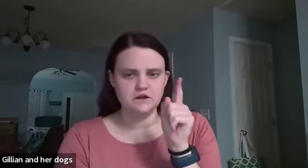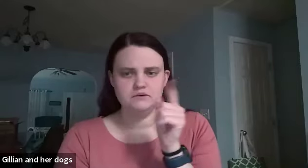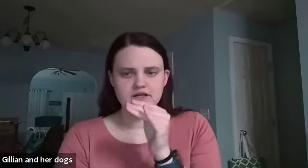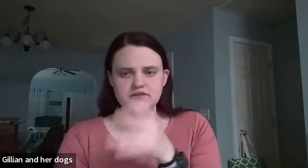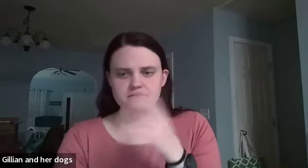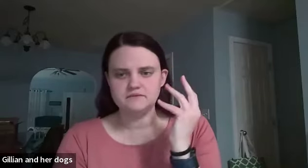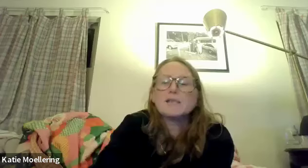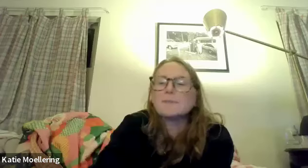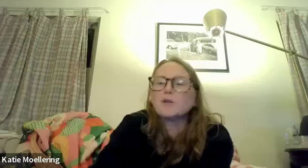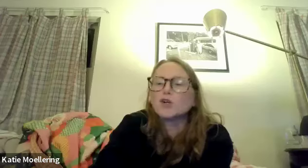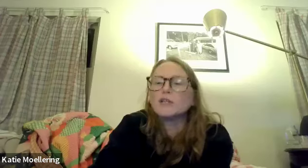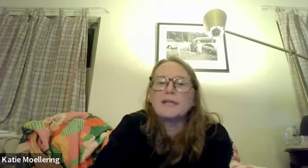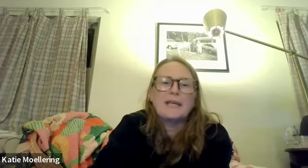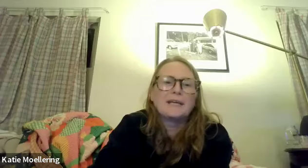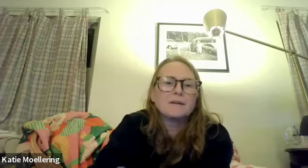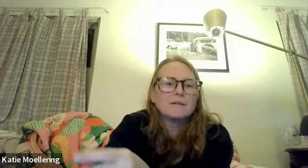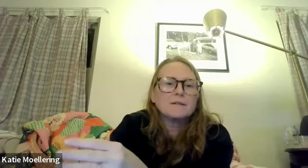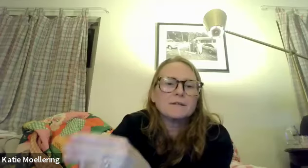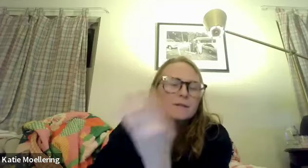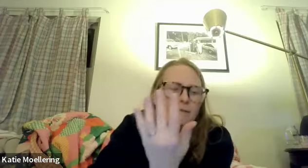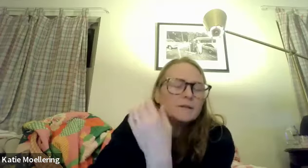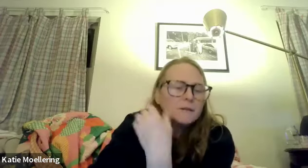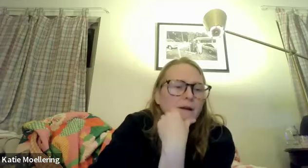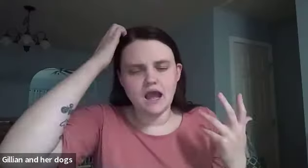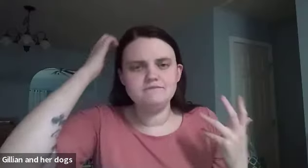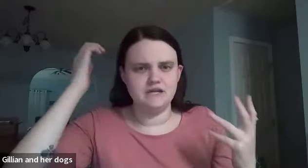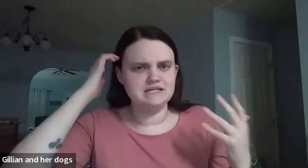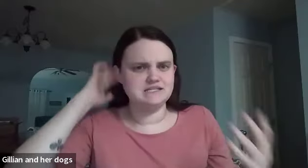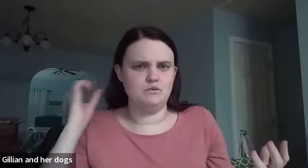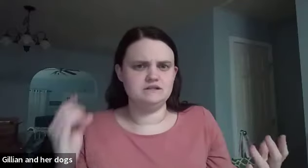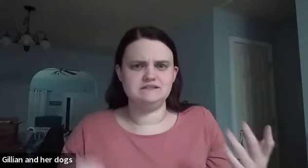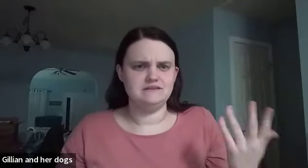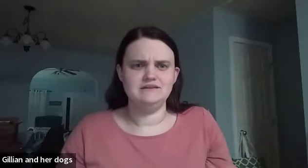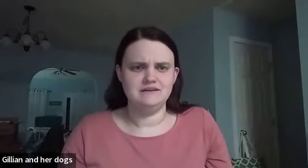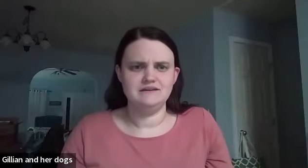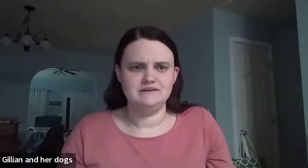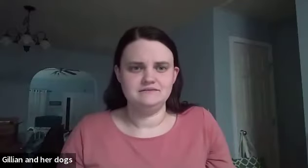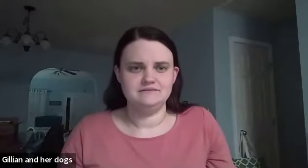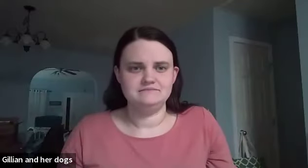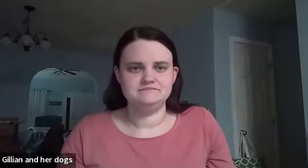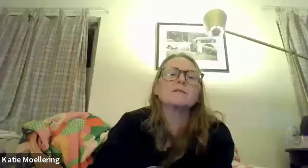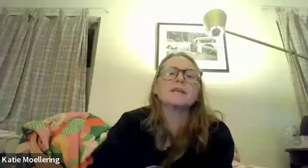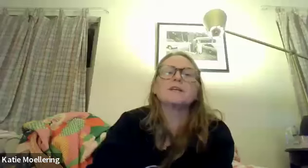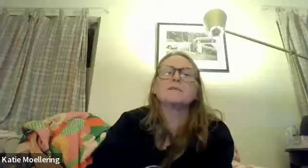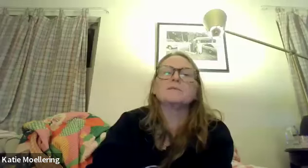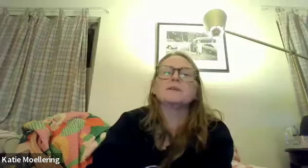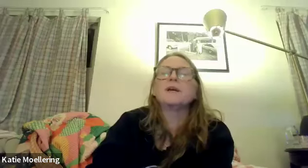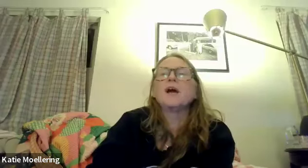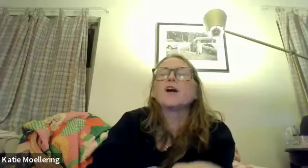You Y'all put mean like any, hospital or clinic? thank you. I Yeah. was like, I'm forgetting Well, I mean, I some. guess doctor's office, but like a